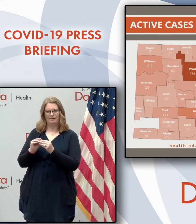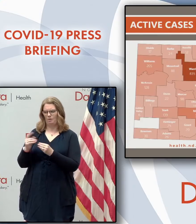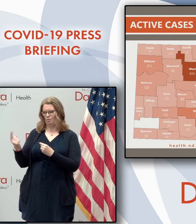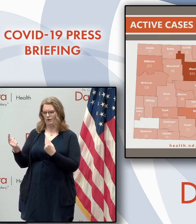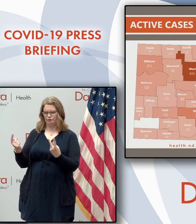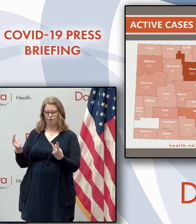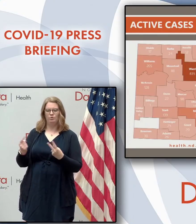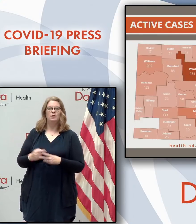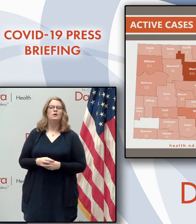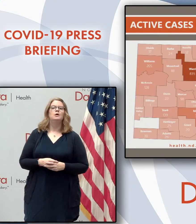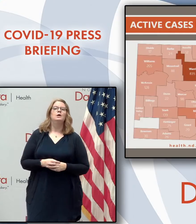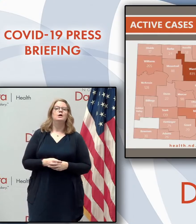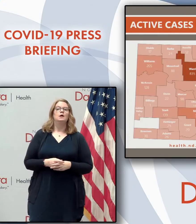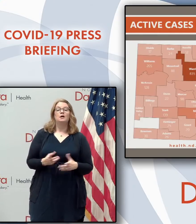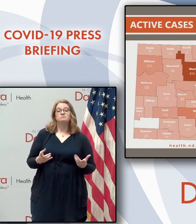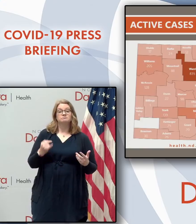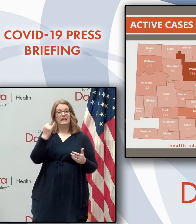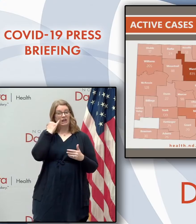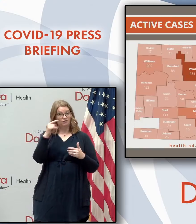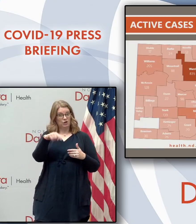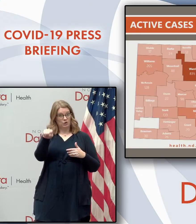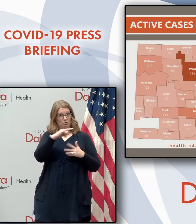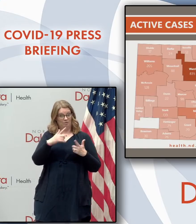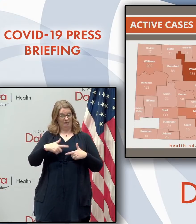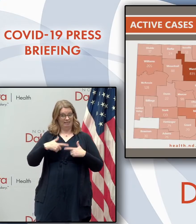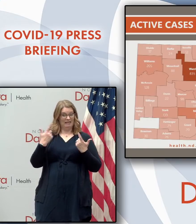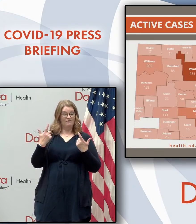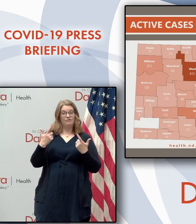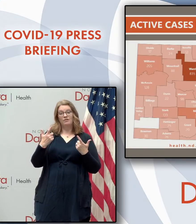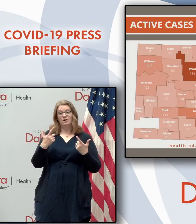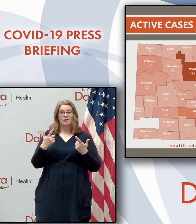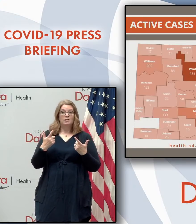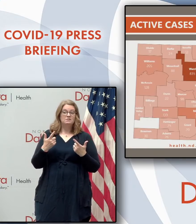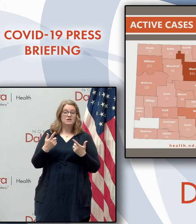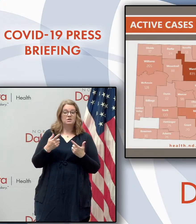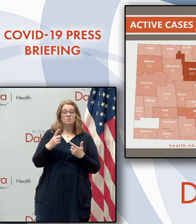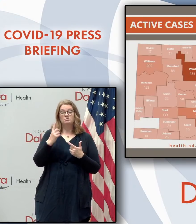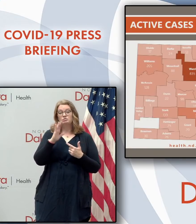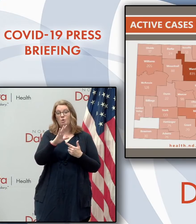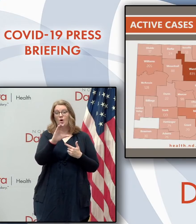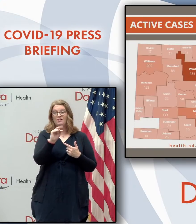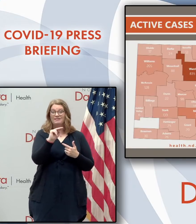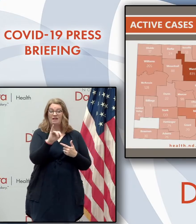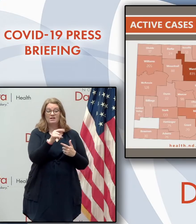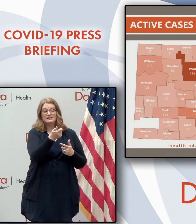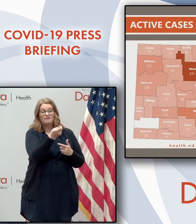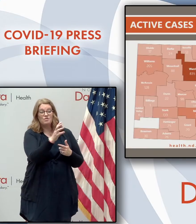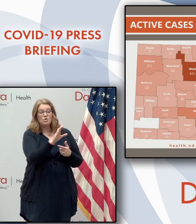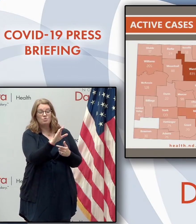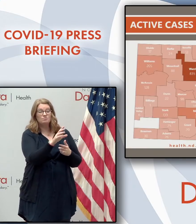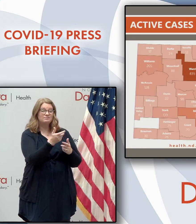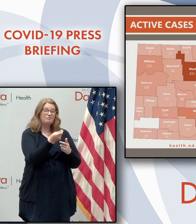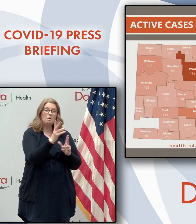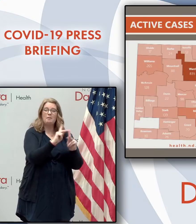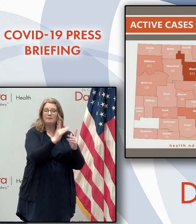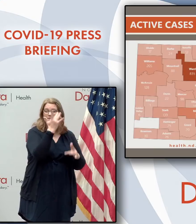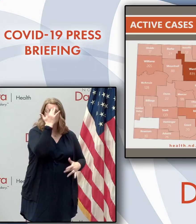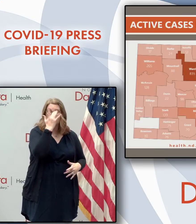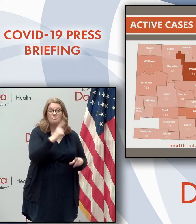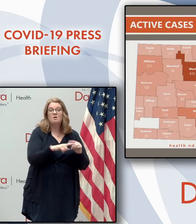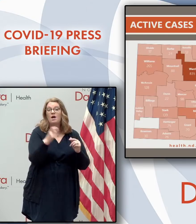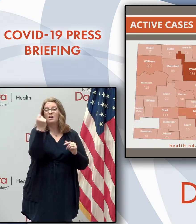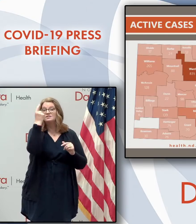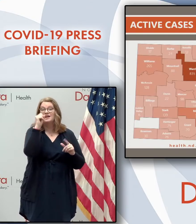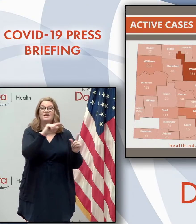As I've said before, if you're someone that lives in an outlying area that's a county that's got a few cases, but you plan on shopping or traveling or going to an